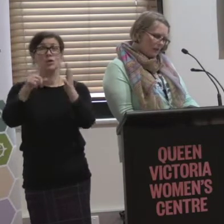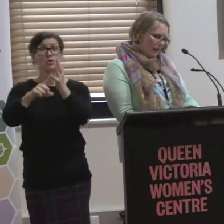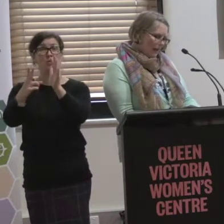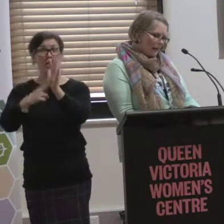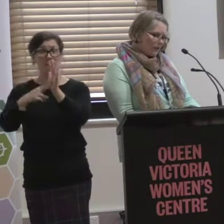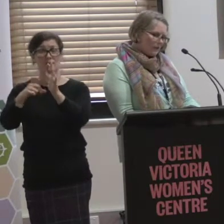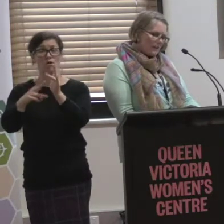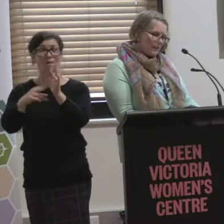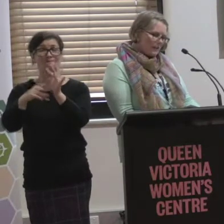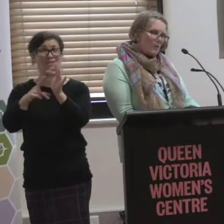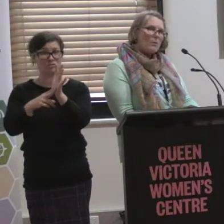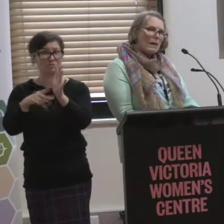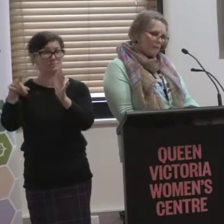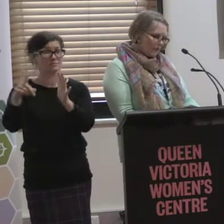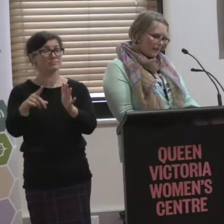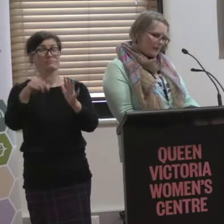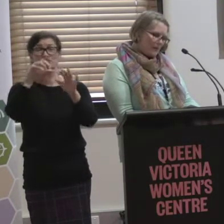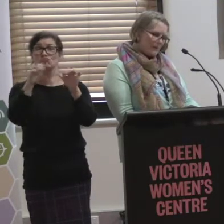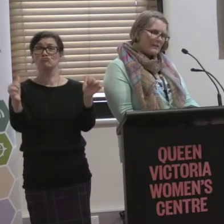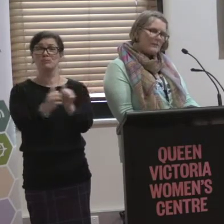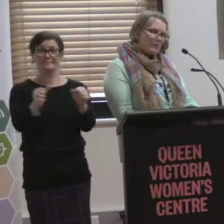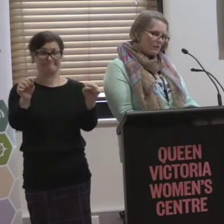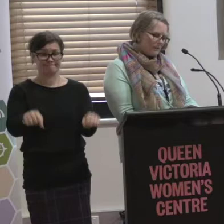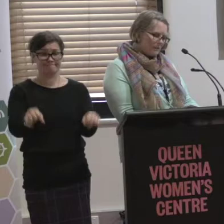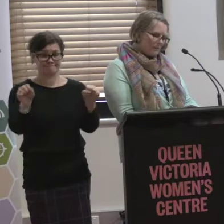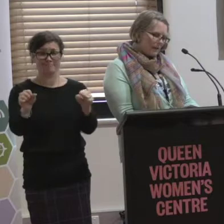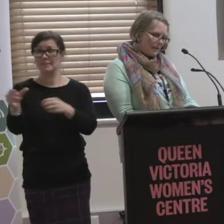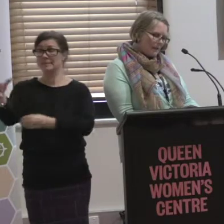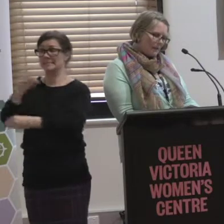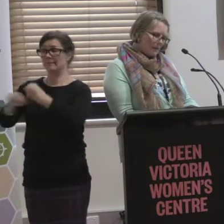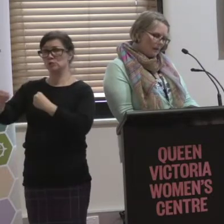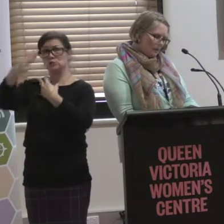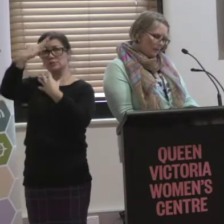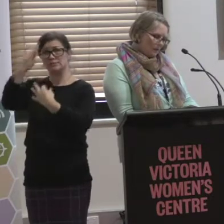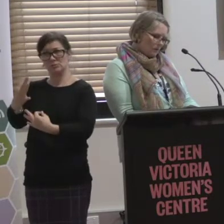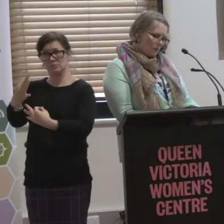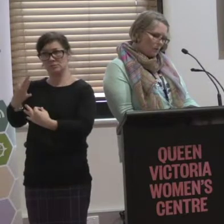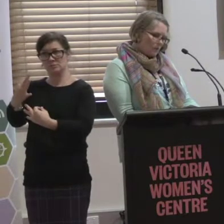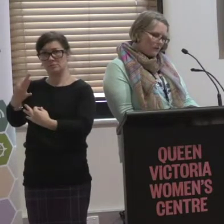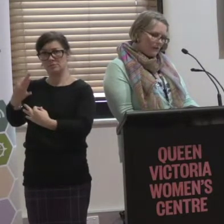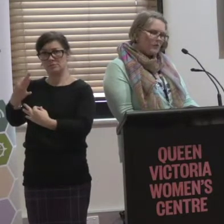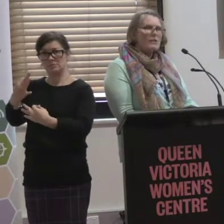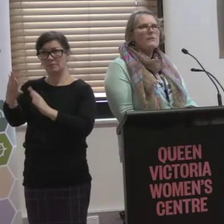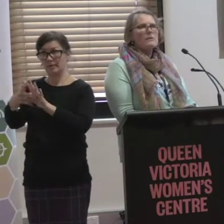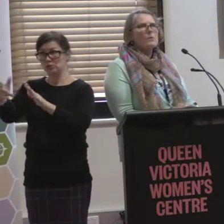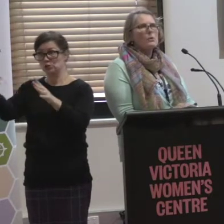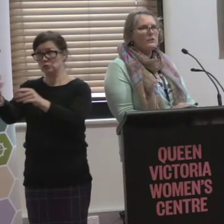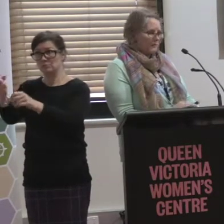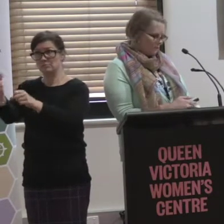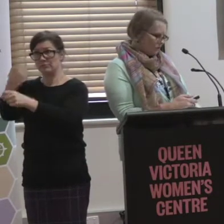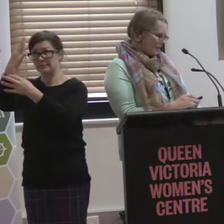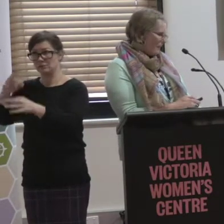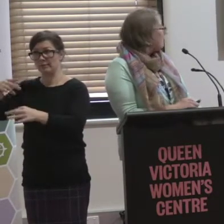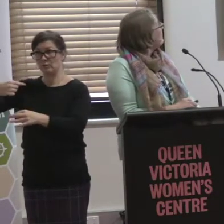Convention have agreed to move away from the regimes of substituted decision-making towards regimes of